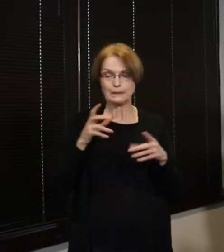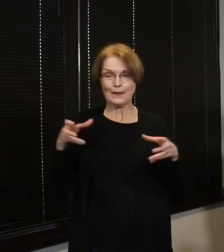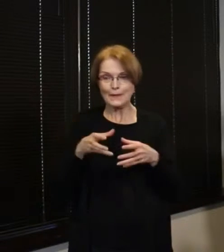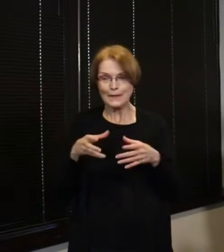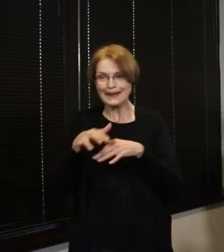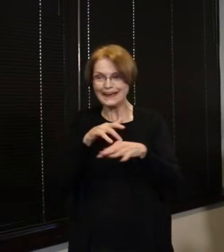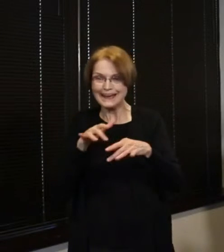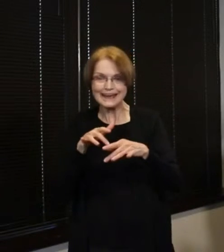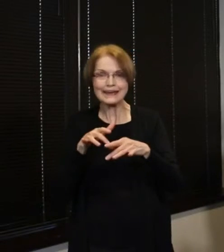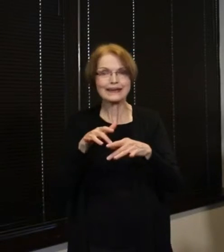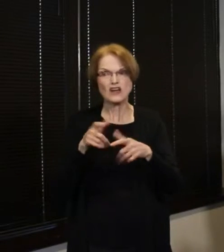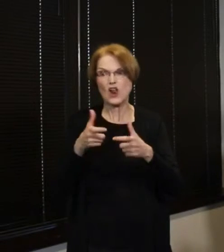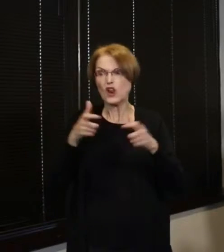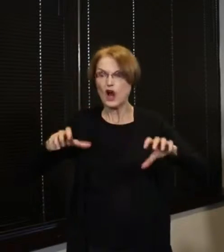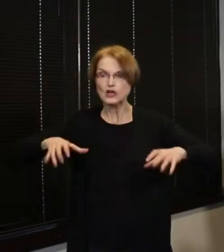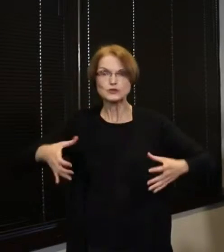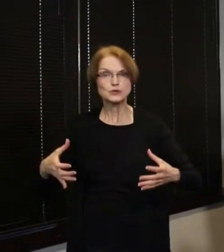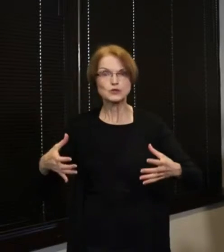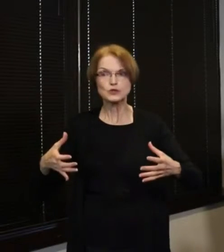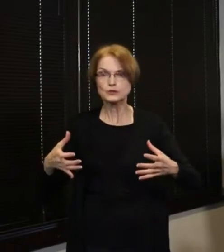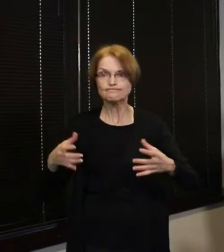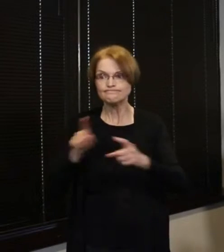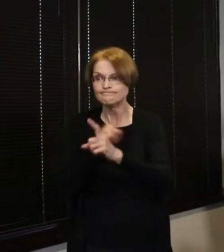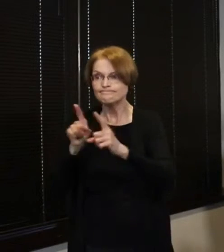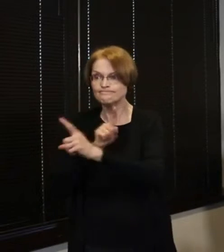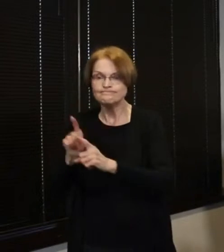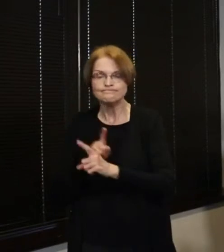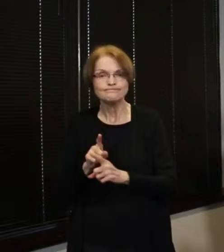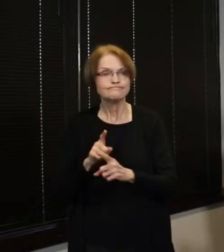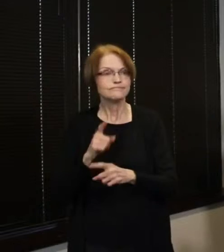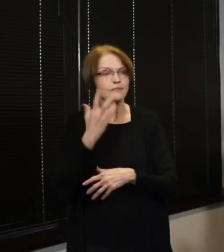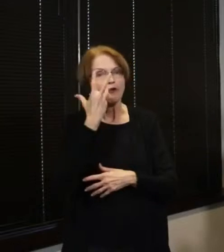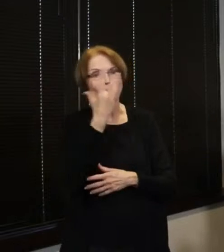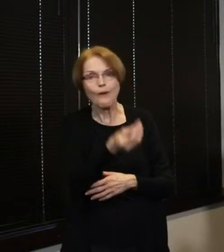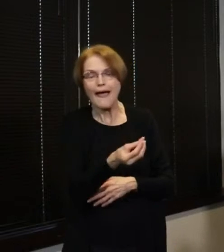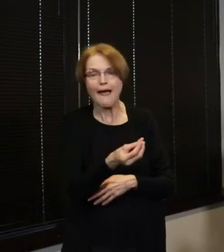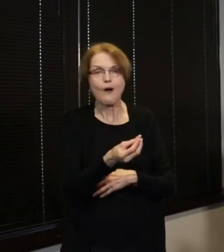with, large family gatherings or going out